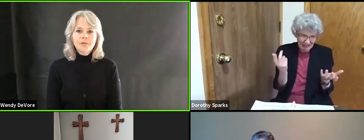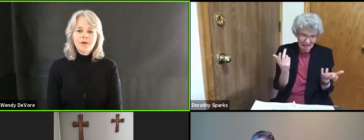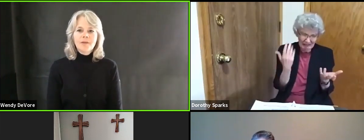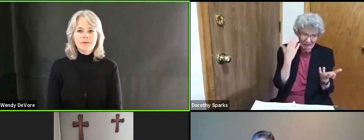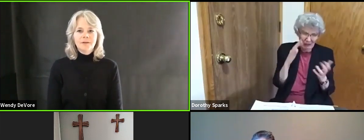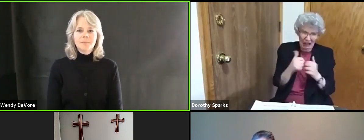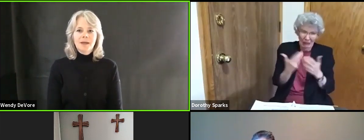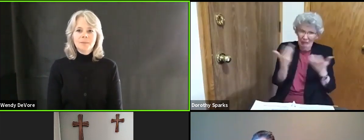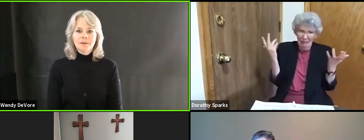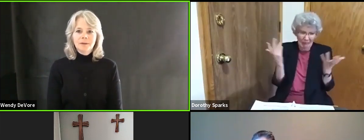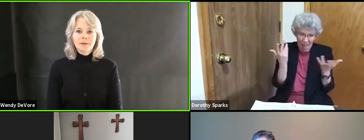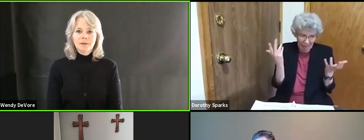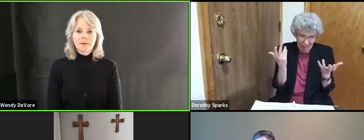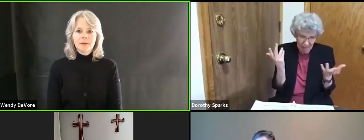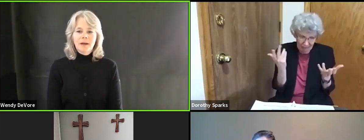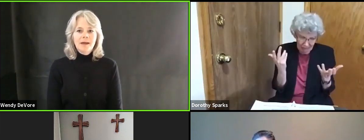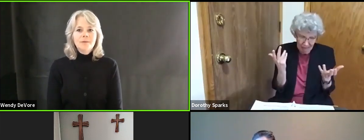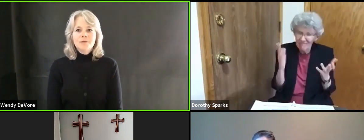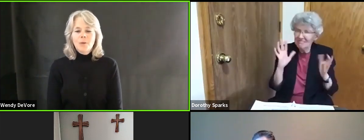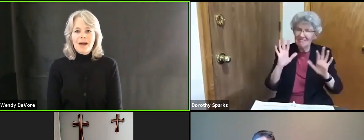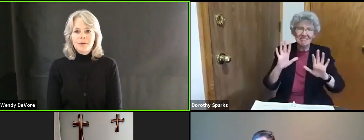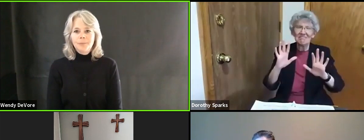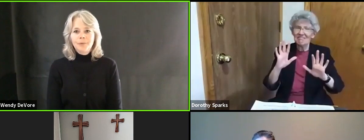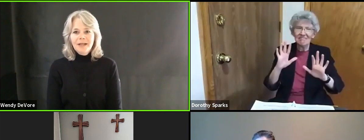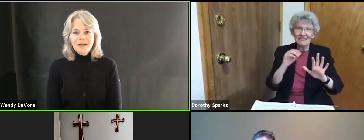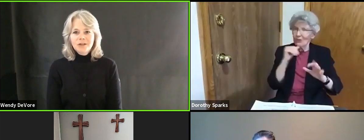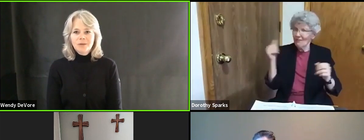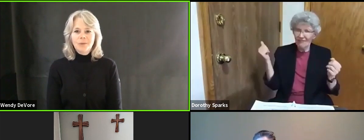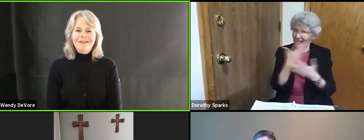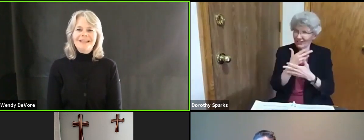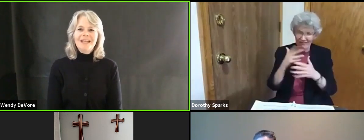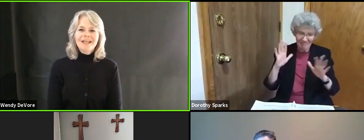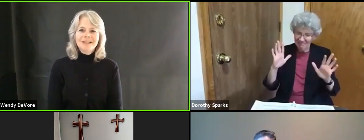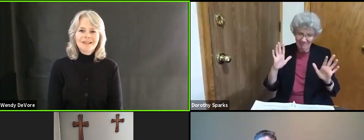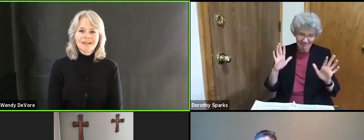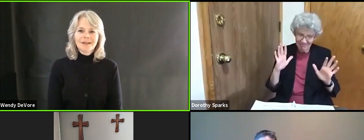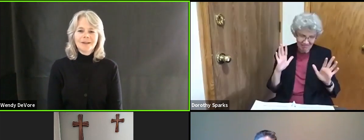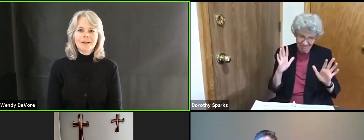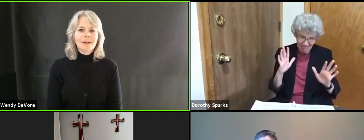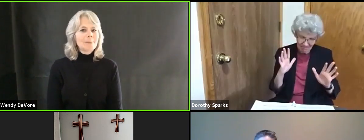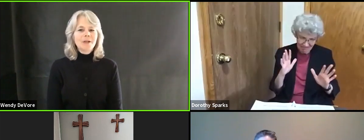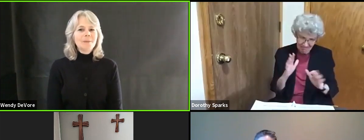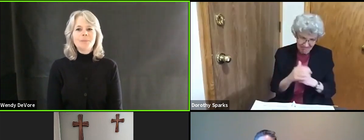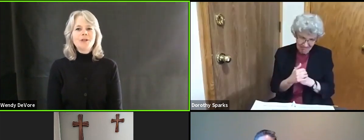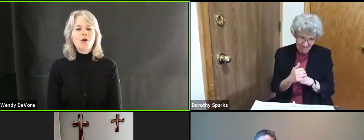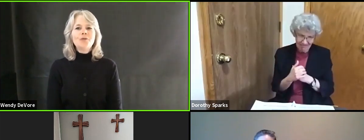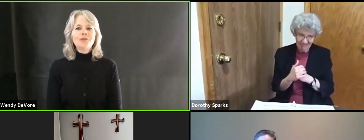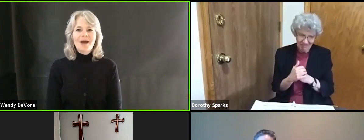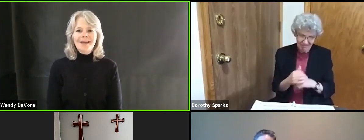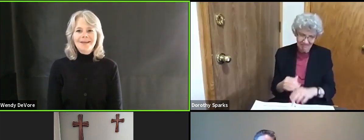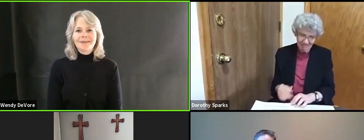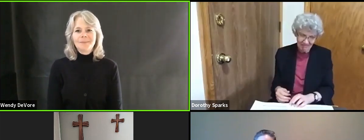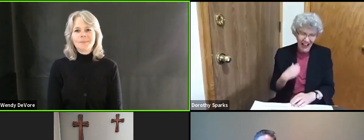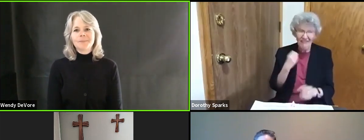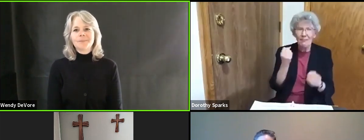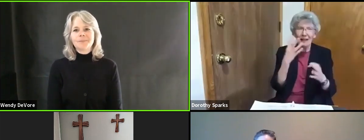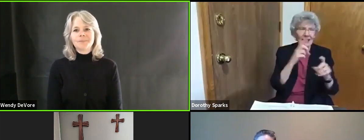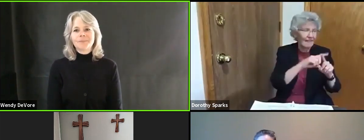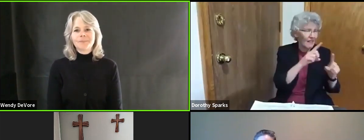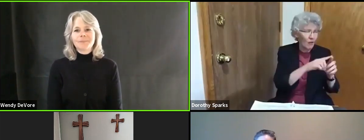I fulfill this commandment? I don't know how to preach or teach, but don't fret.